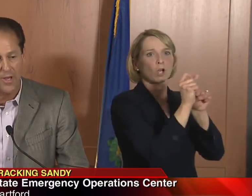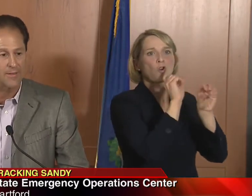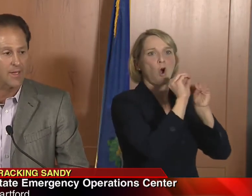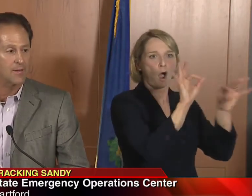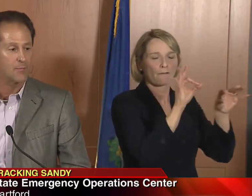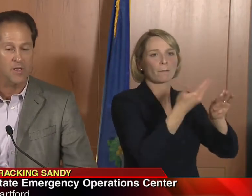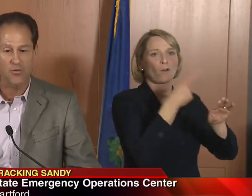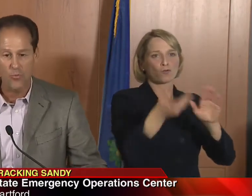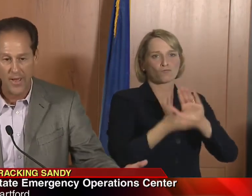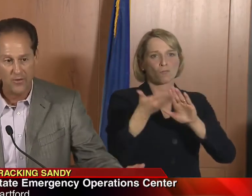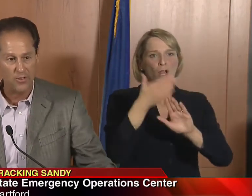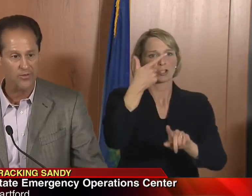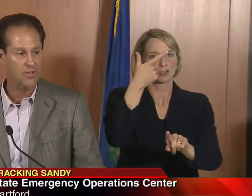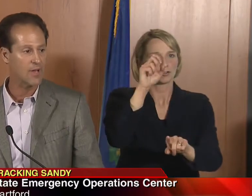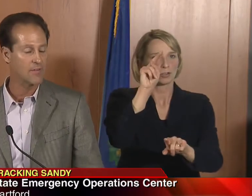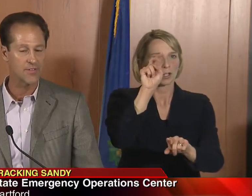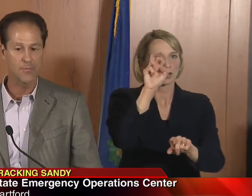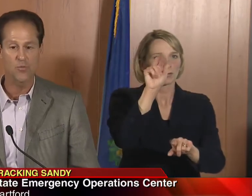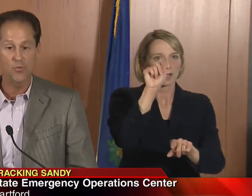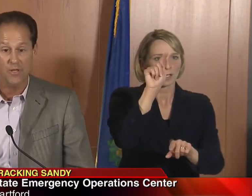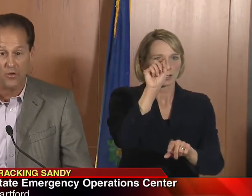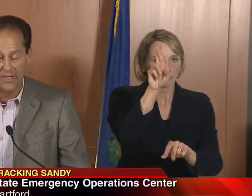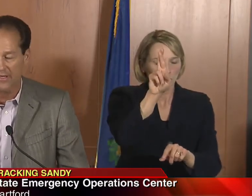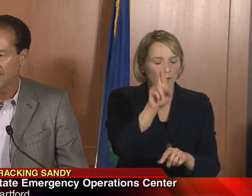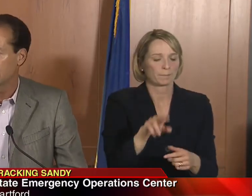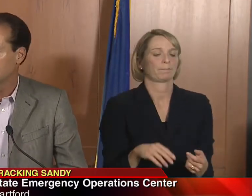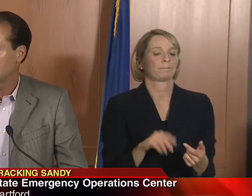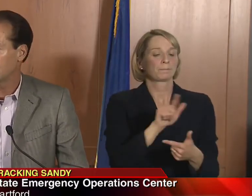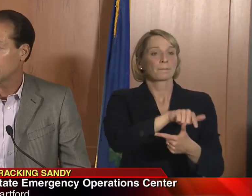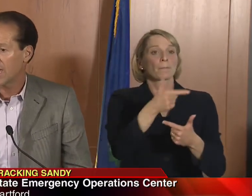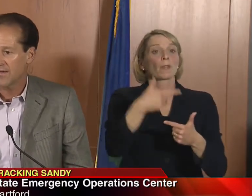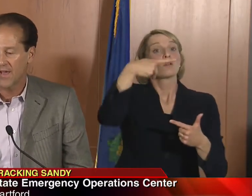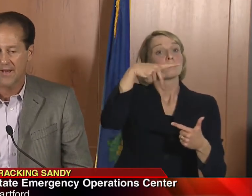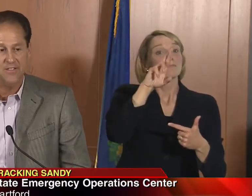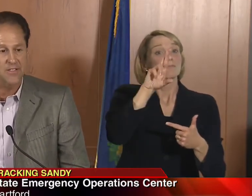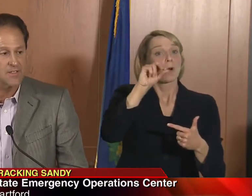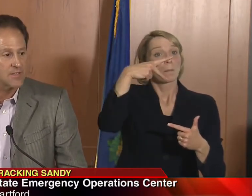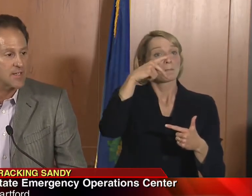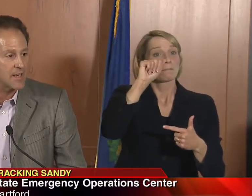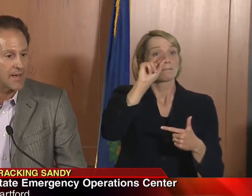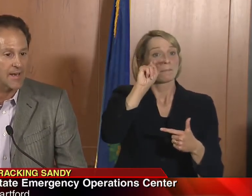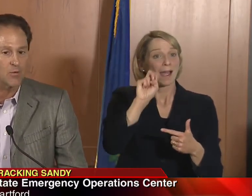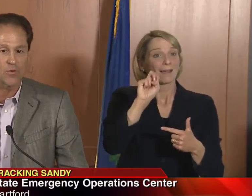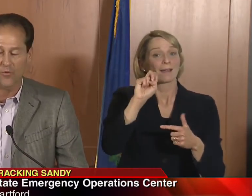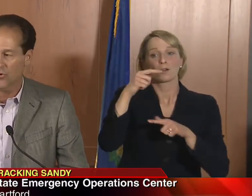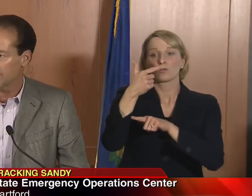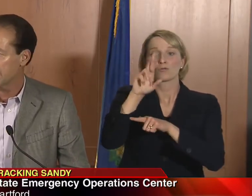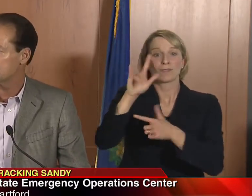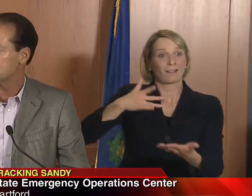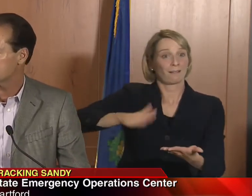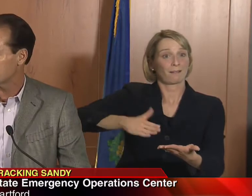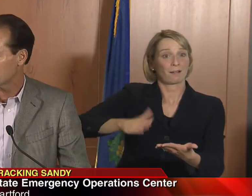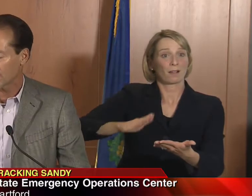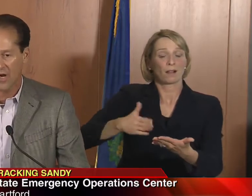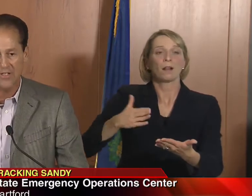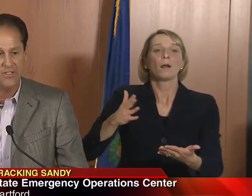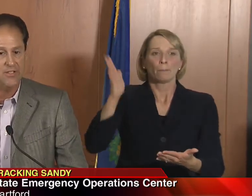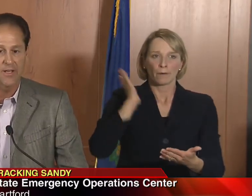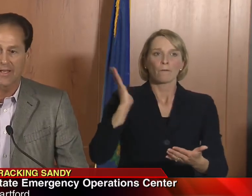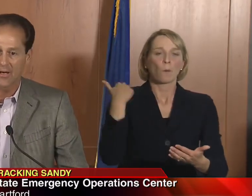also add that many propane grills, obviously people will be cooking. We have had instances in the state of Connecticut where they're put in basements